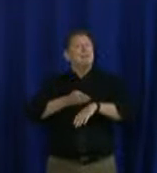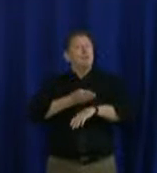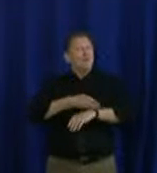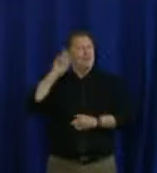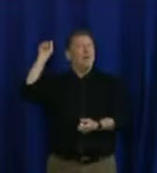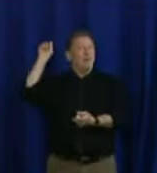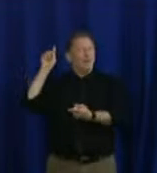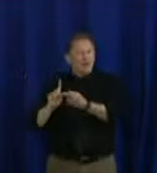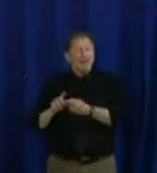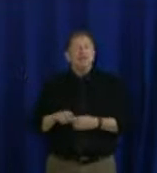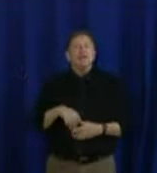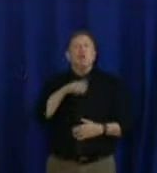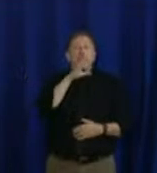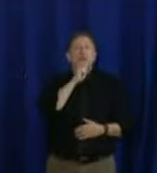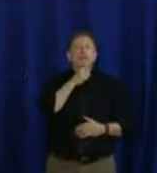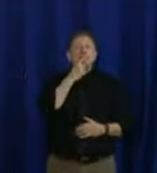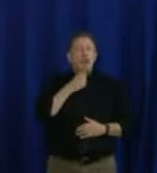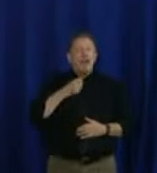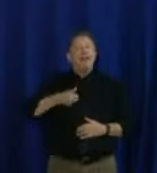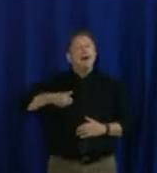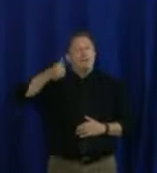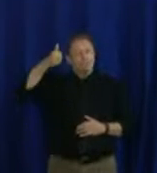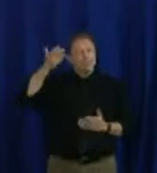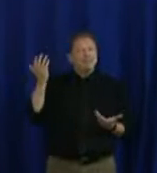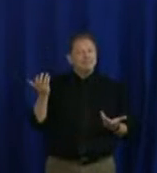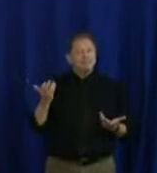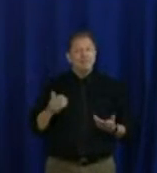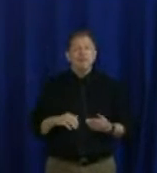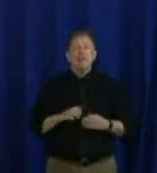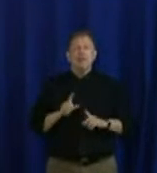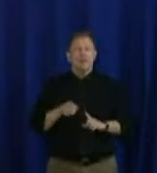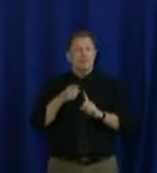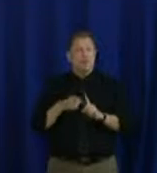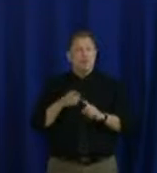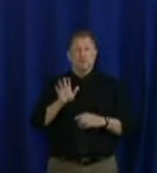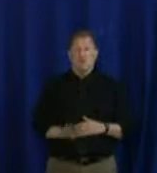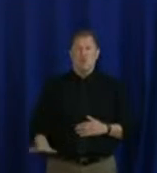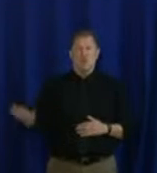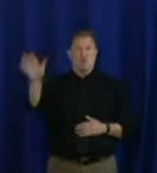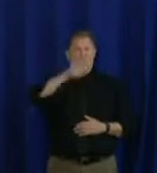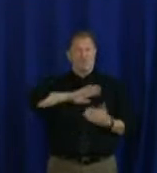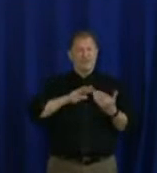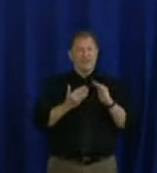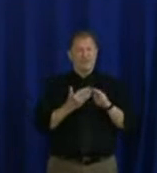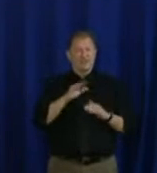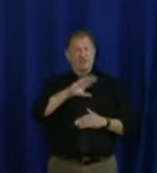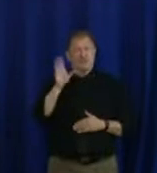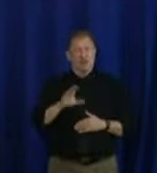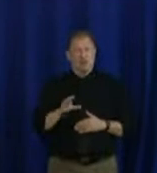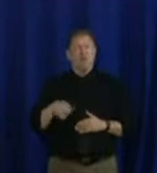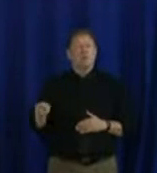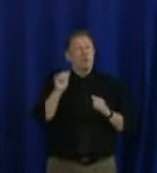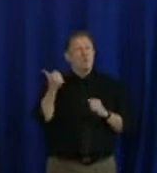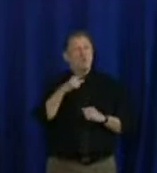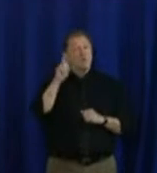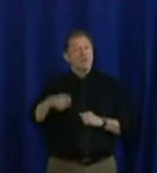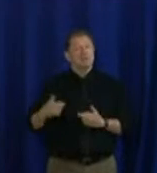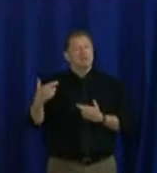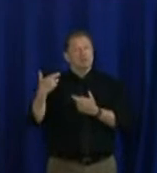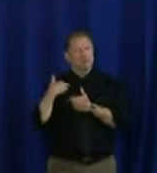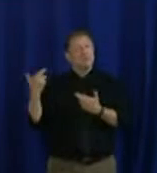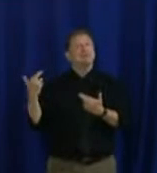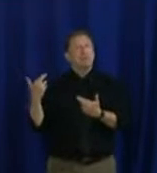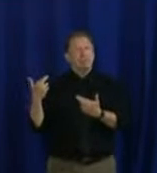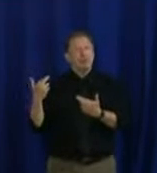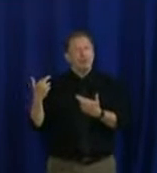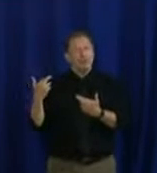red are where we're seeing increase. Again, bottom line, this is across the city, and we need everyone to take care.